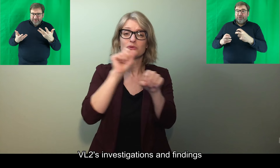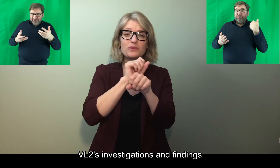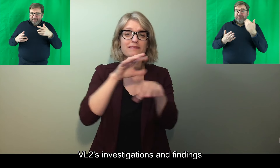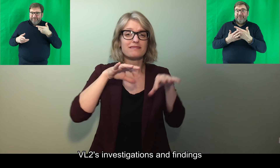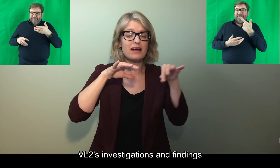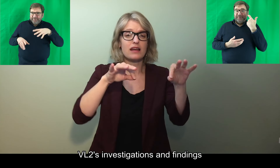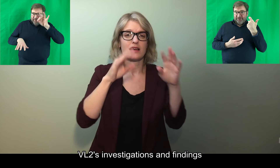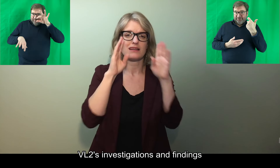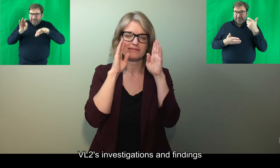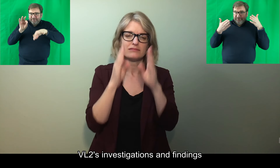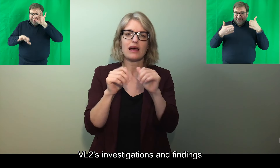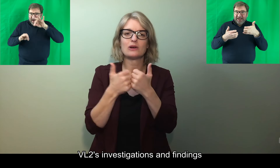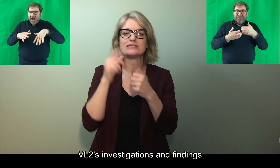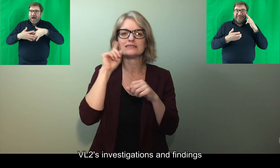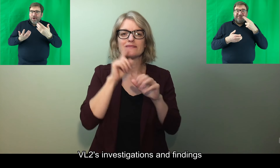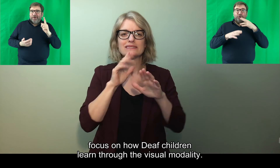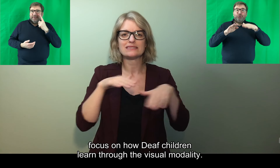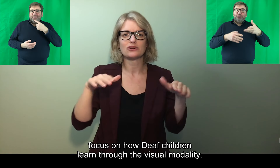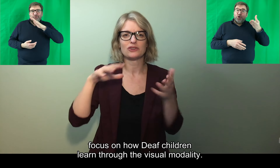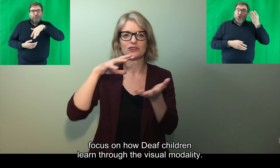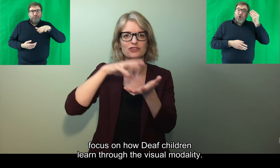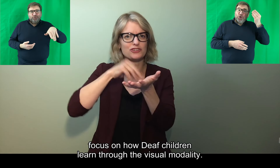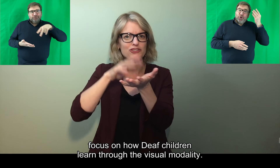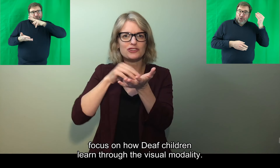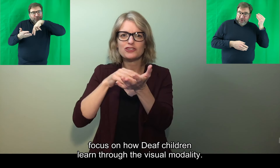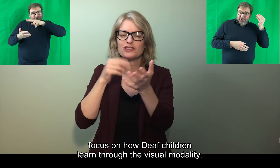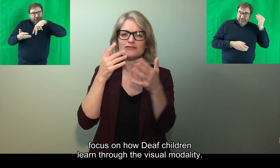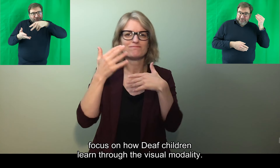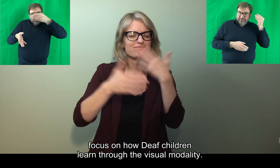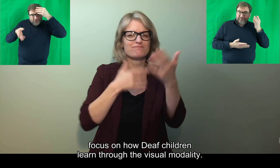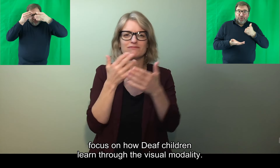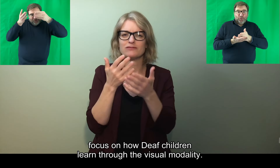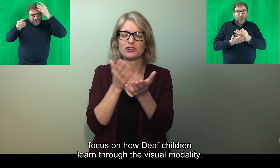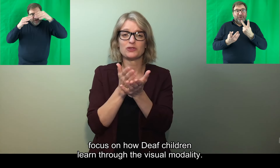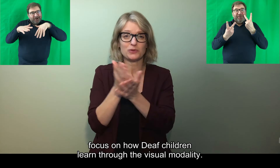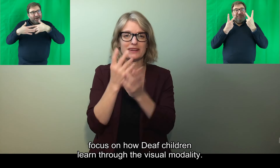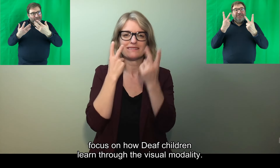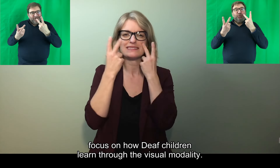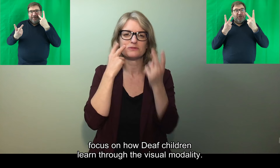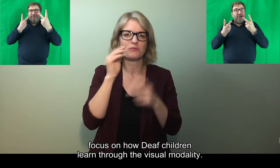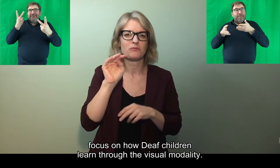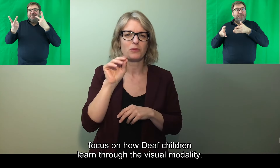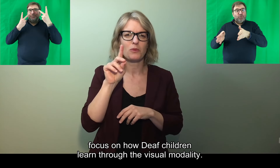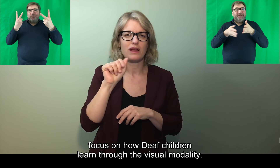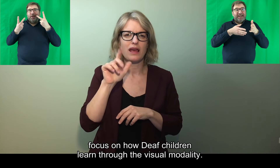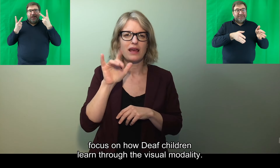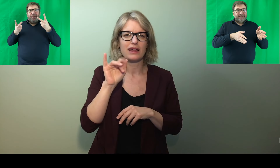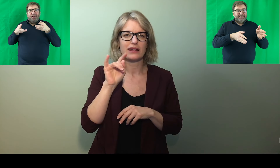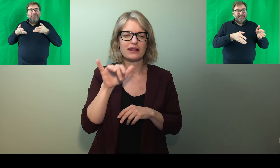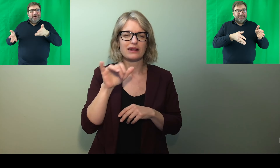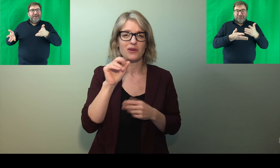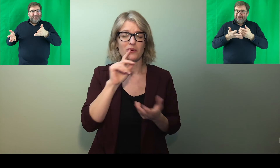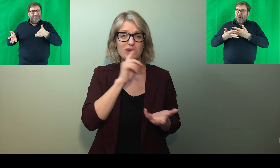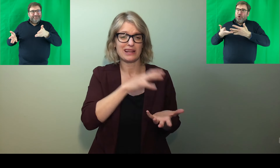VL2's investigations and findings focus on how deaf children learn through the visual modality.